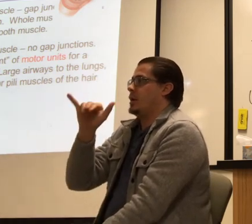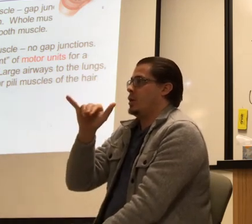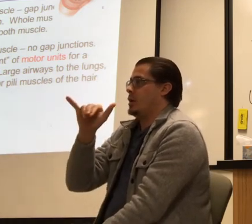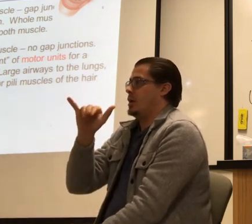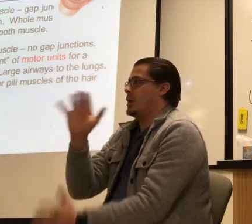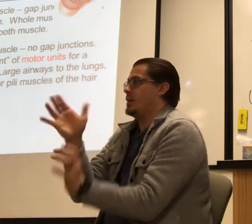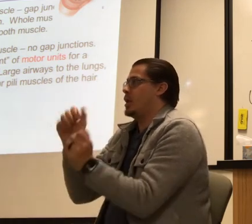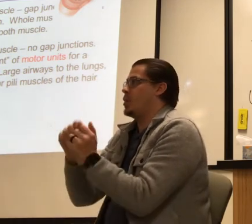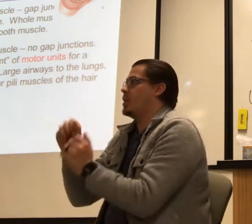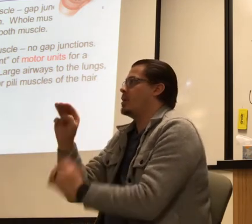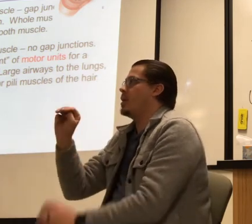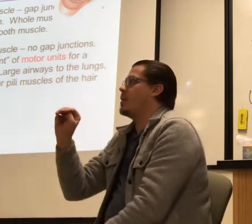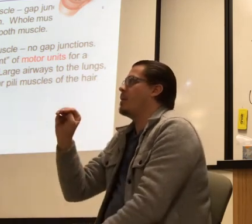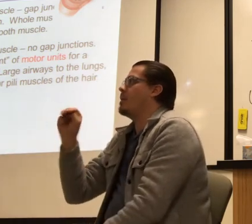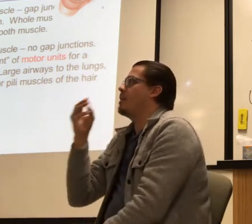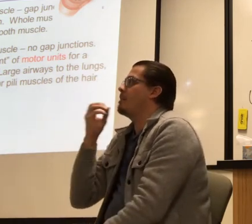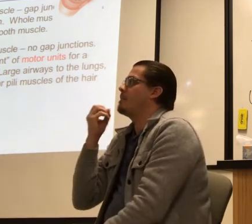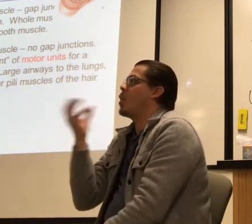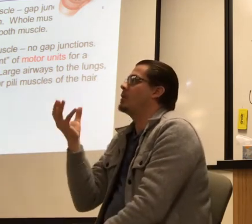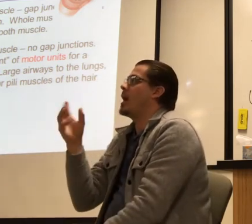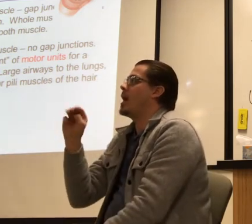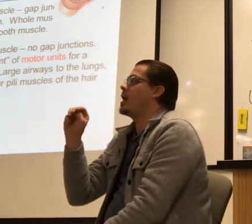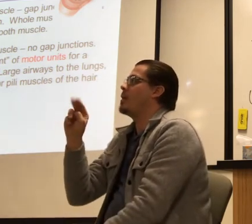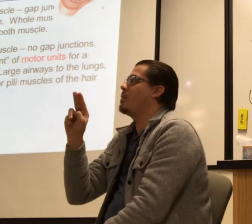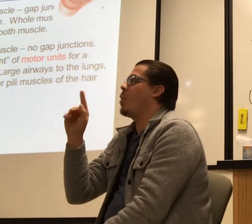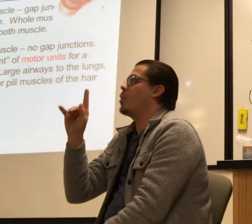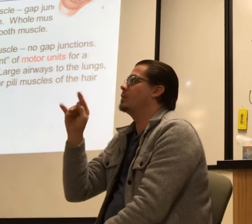versus multi-unit.